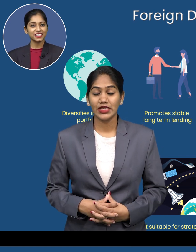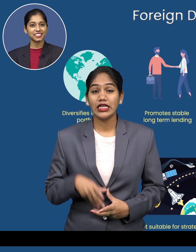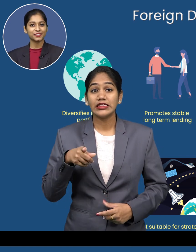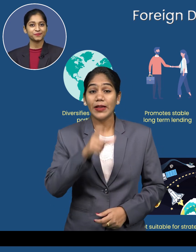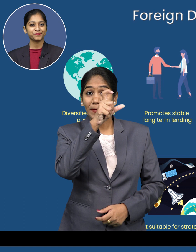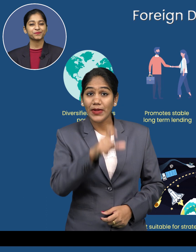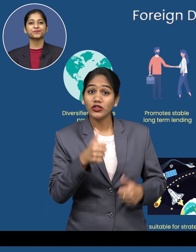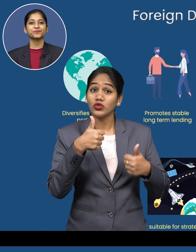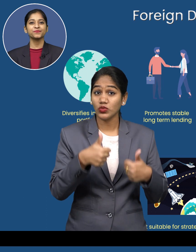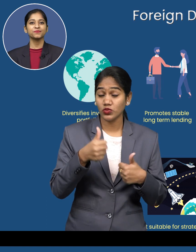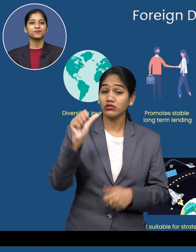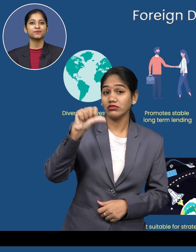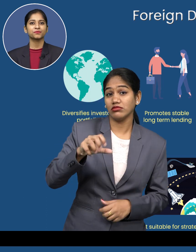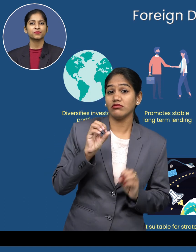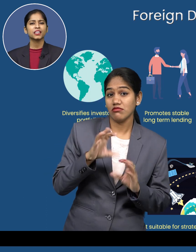Critics